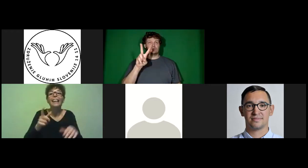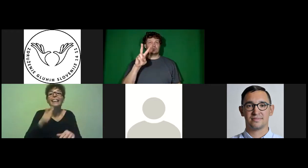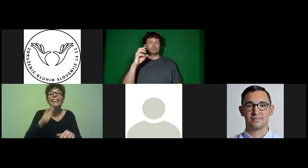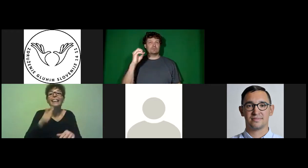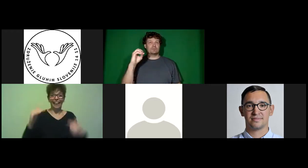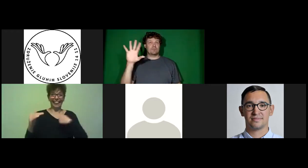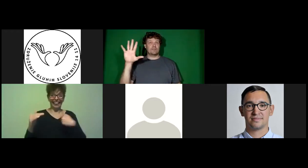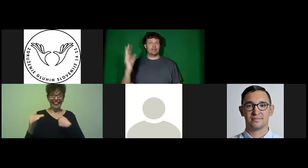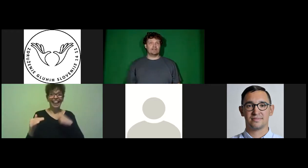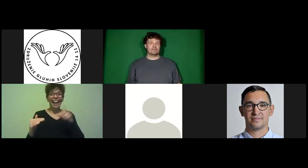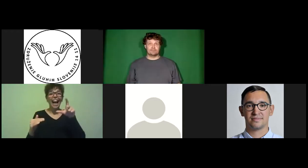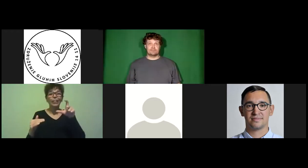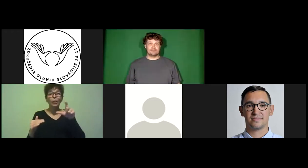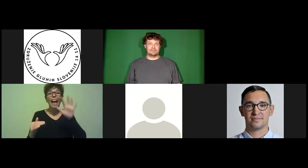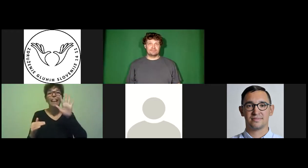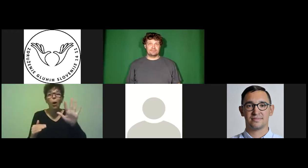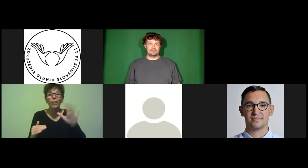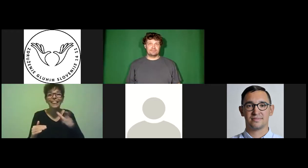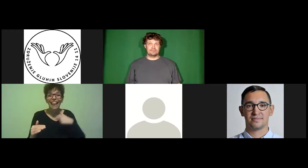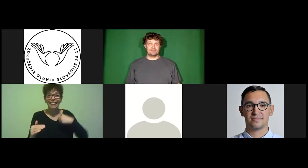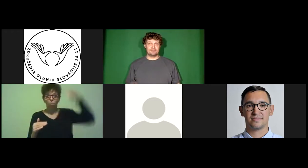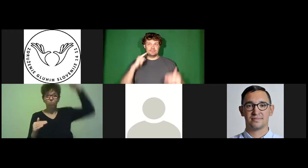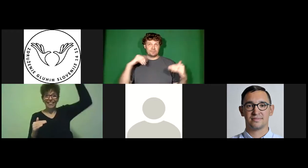And because I'm